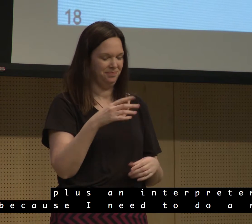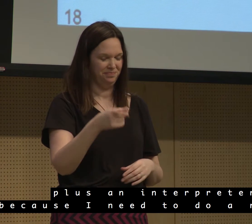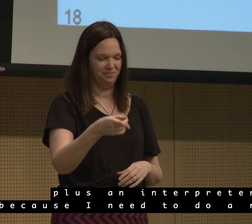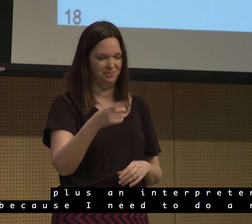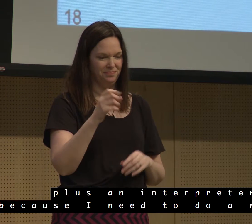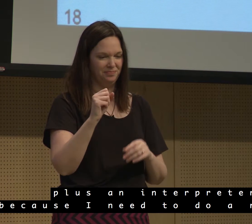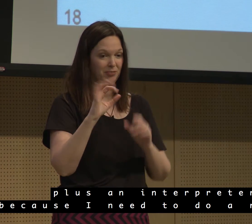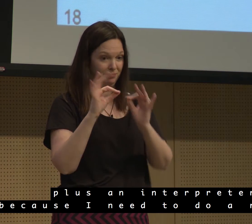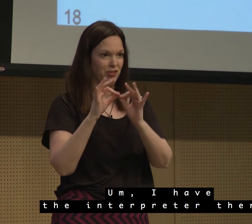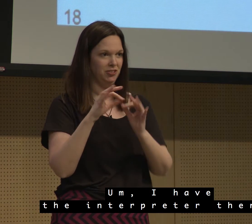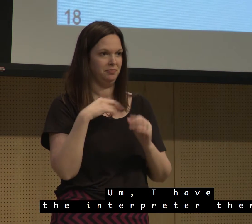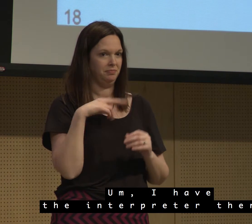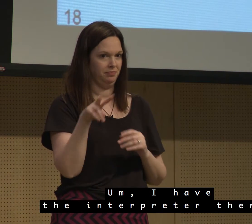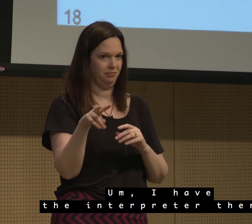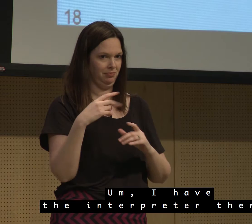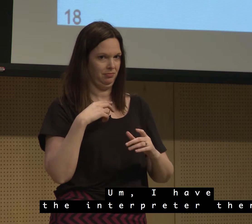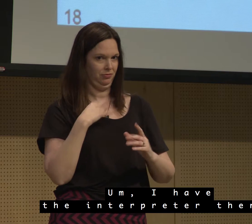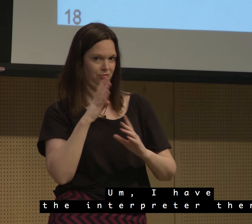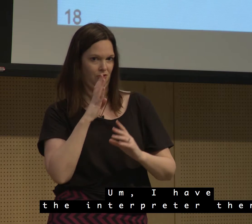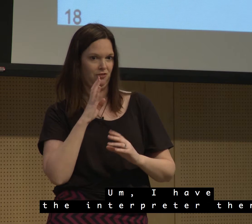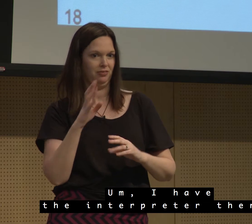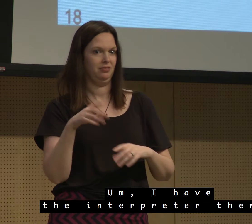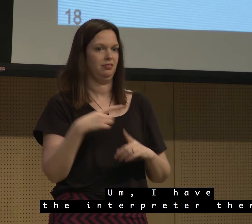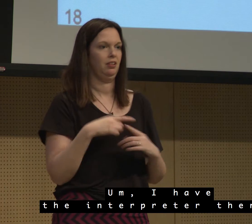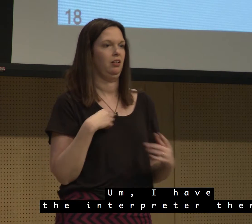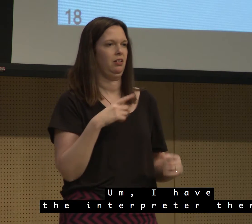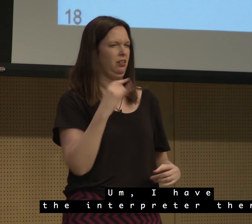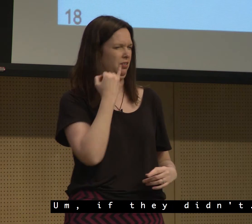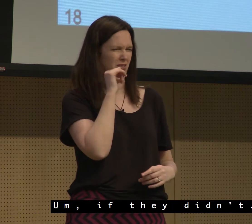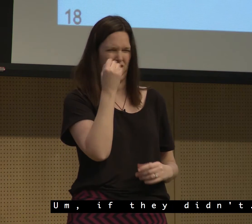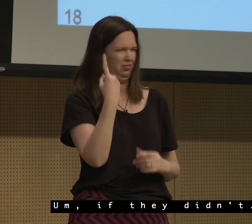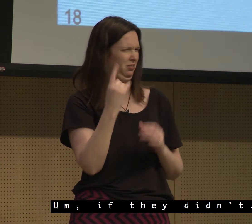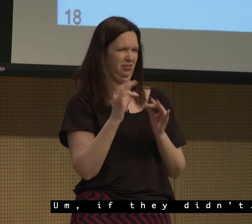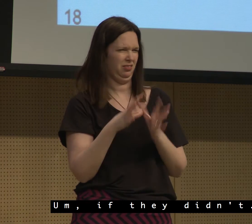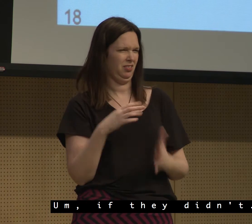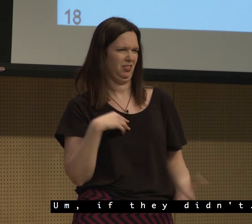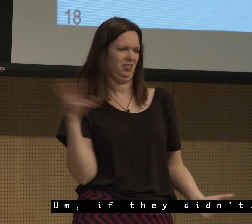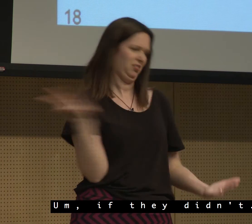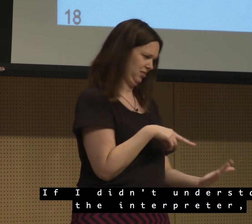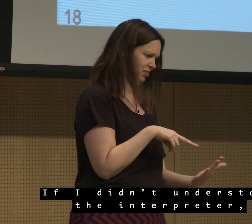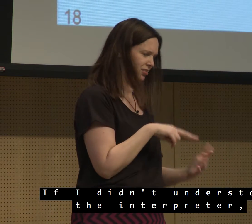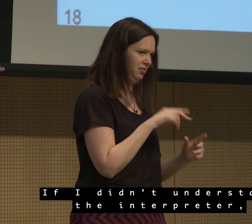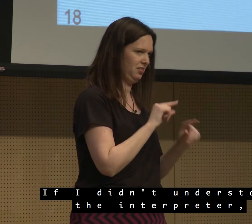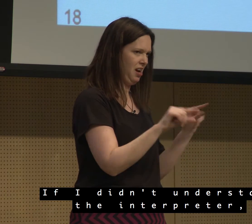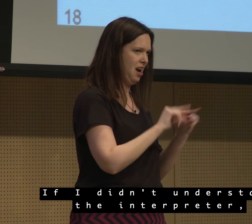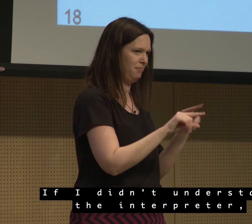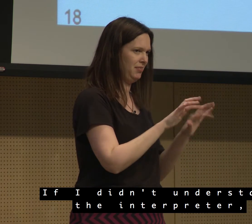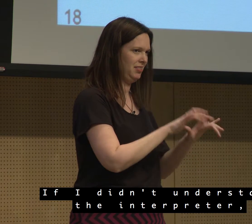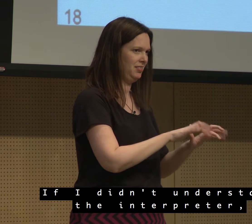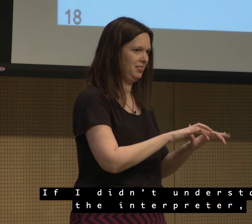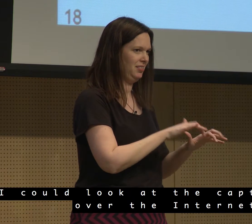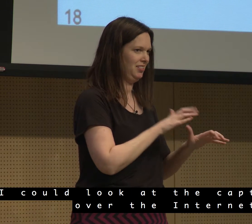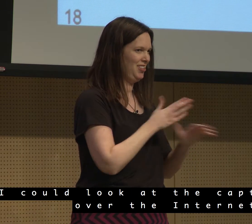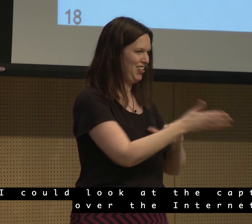report. I have the interpreter there. If I didn't understand the interpreter, I could look at the